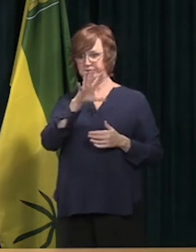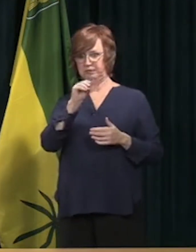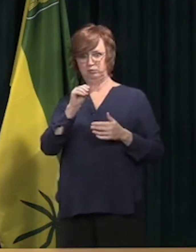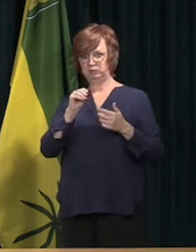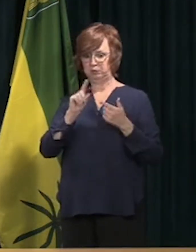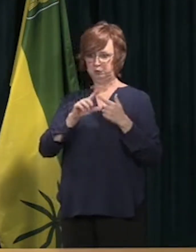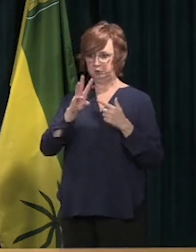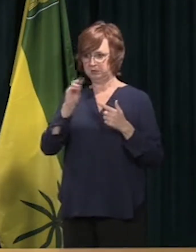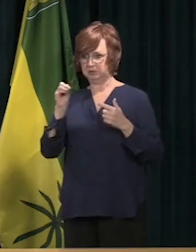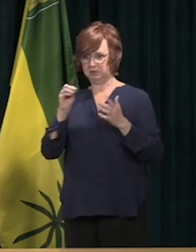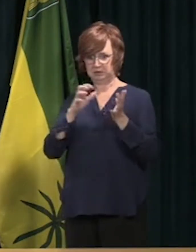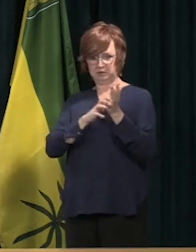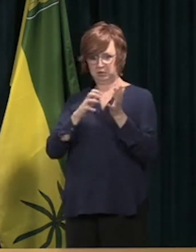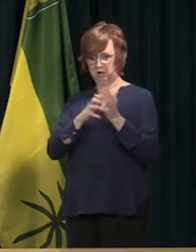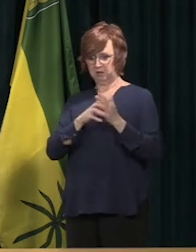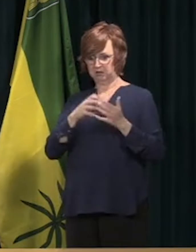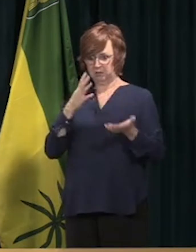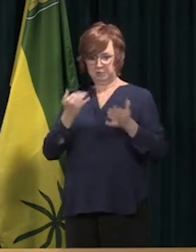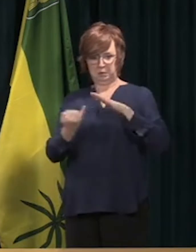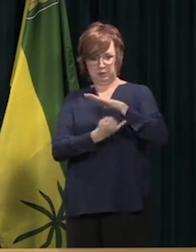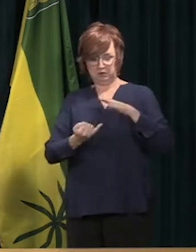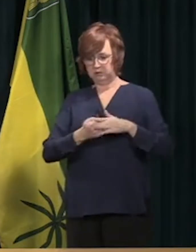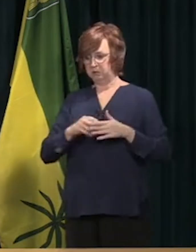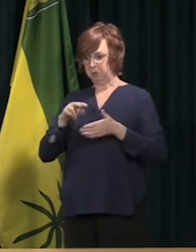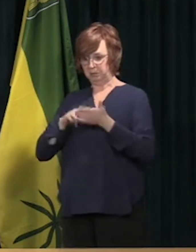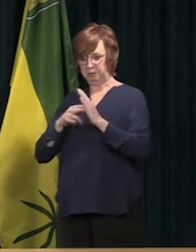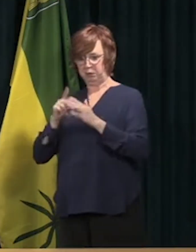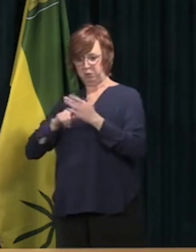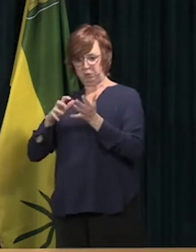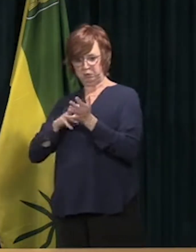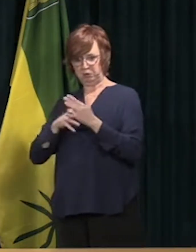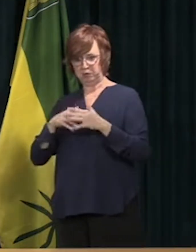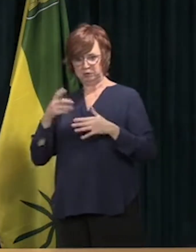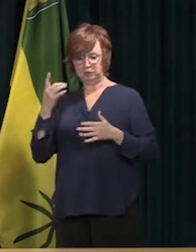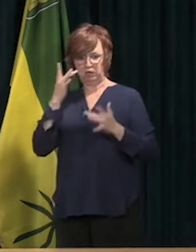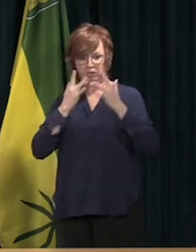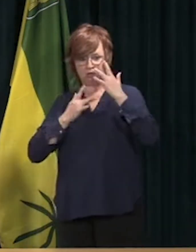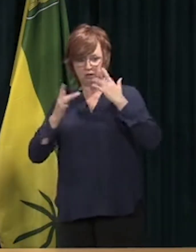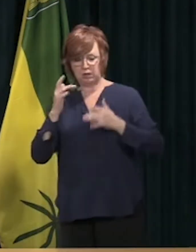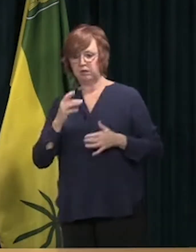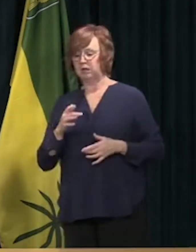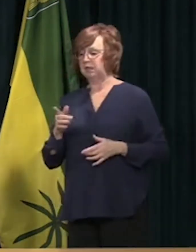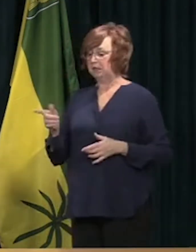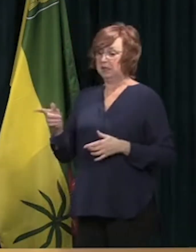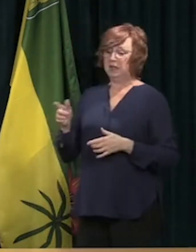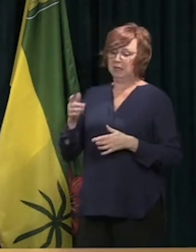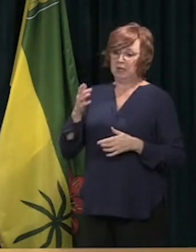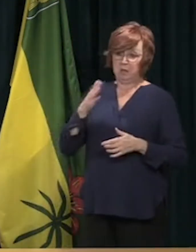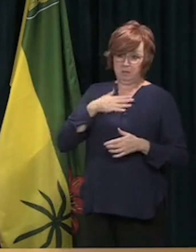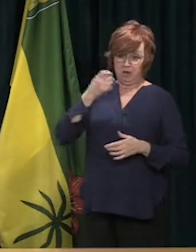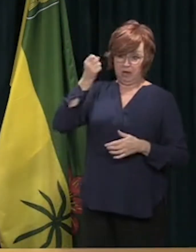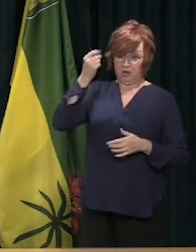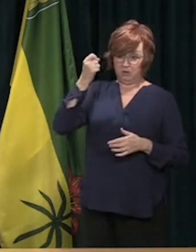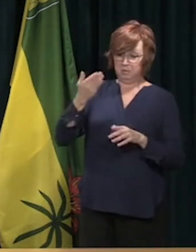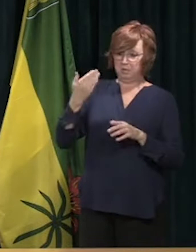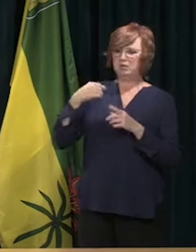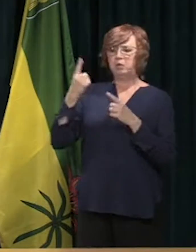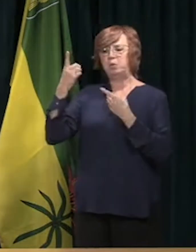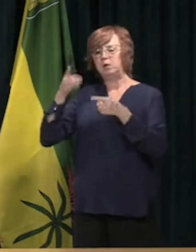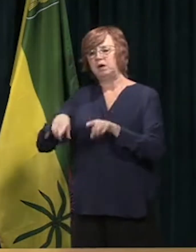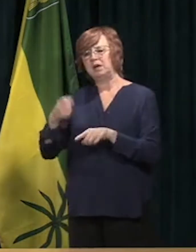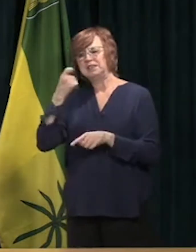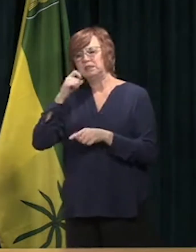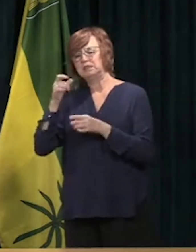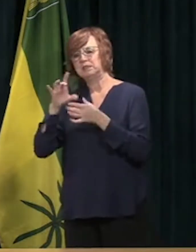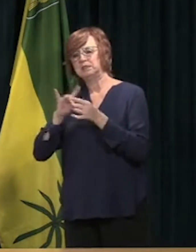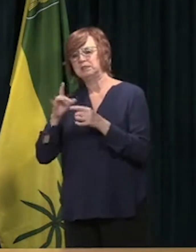are quite critical to have in this? Yeah. So my understanding at this point is just like the earlier event, that was an event in Vancouver,